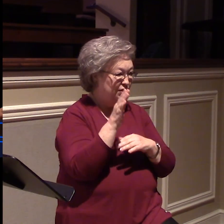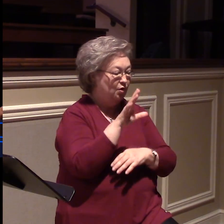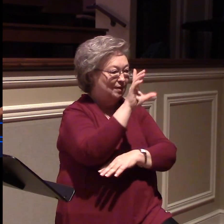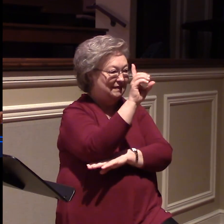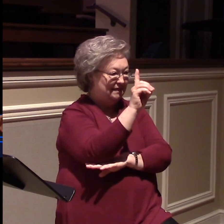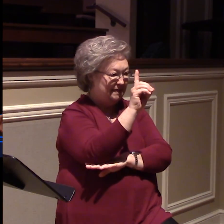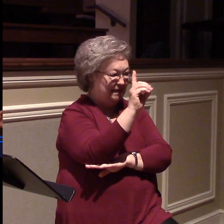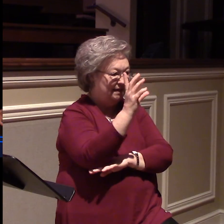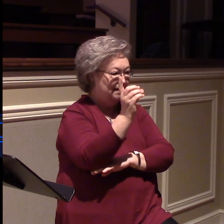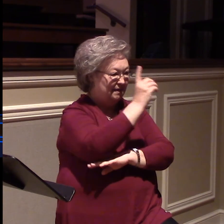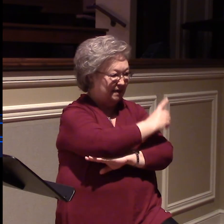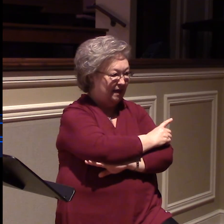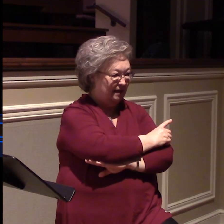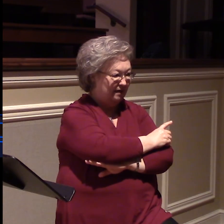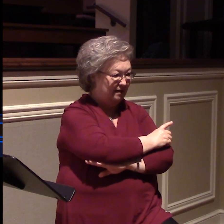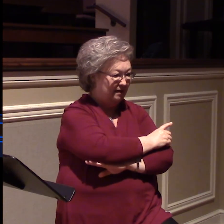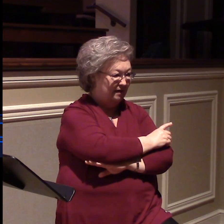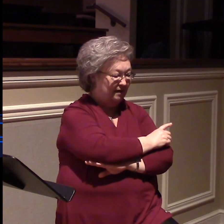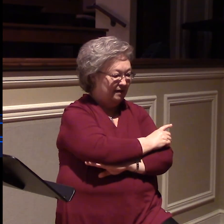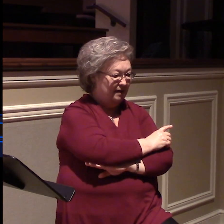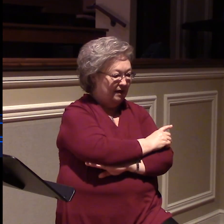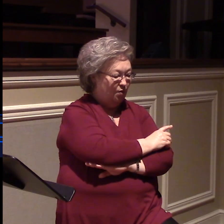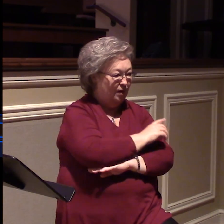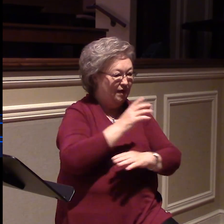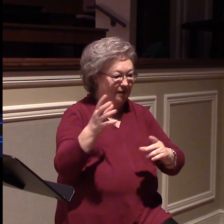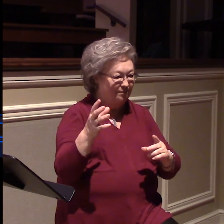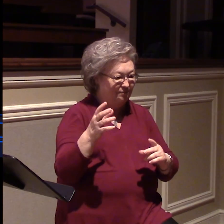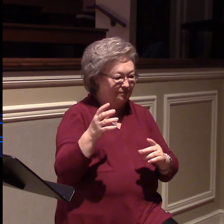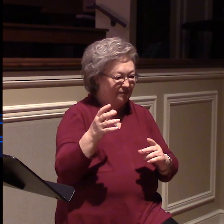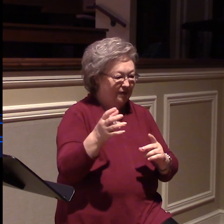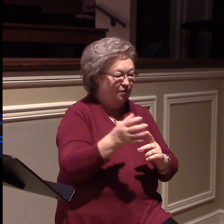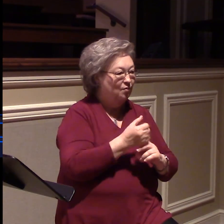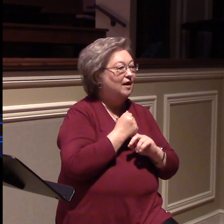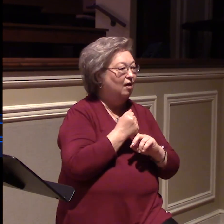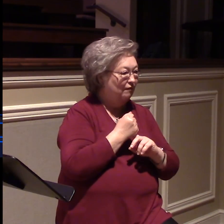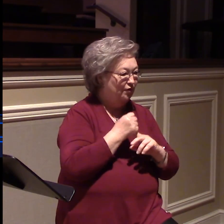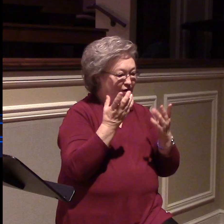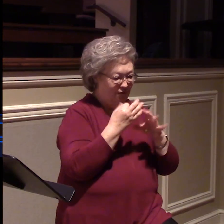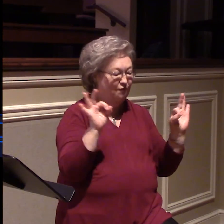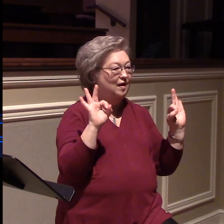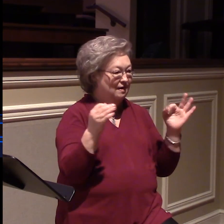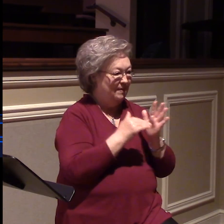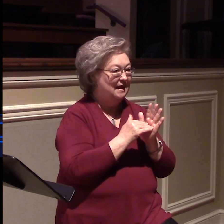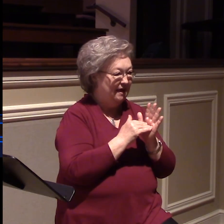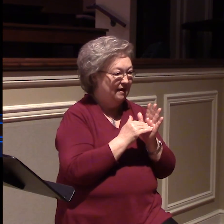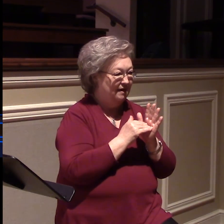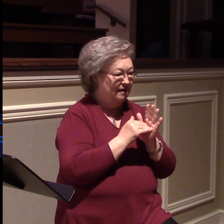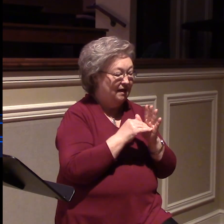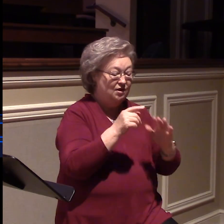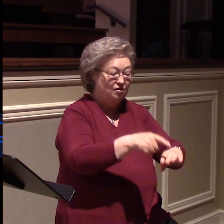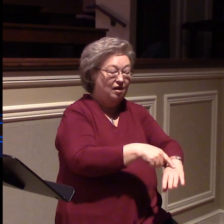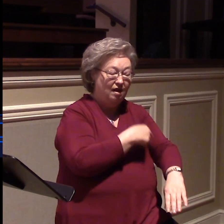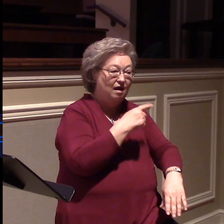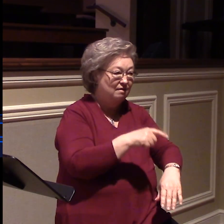that began a recovery of freedom and truth, even though things had been very dark. It took a while. It took some